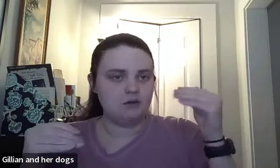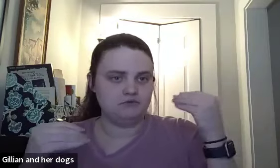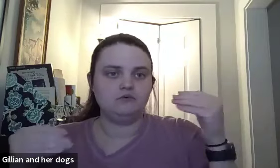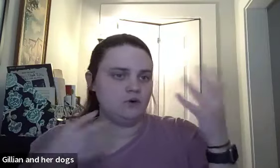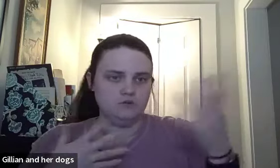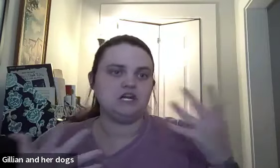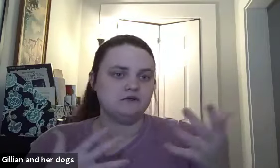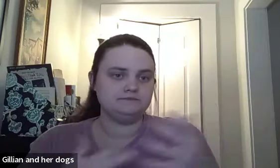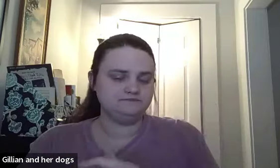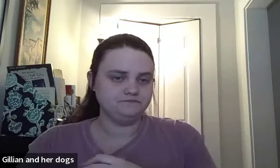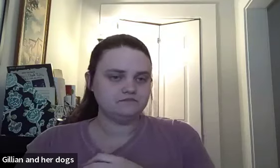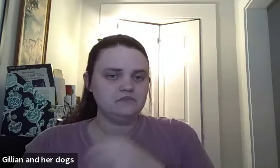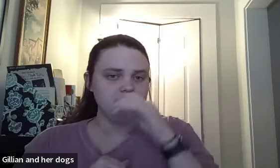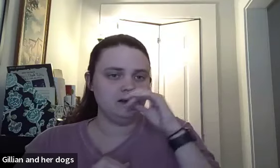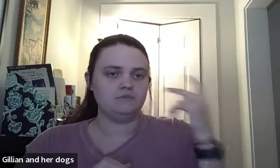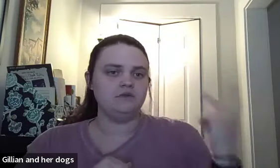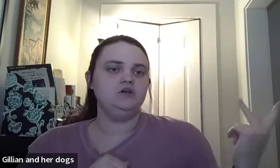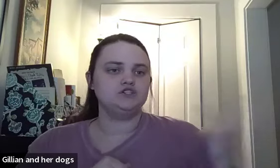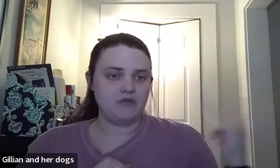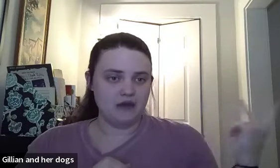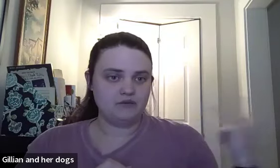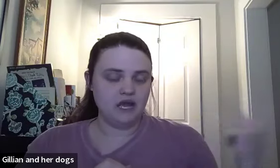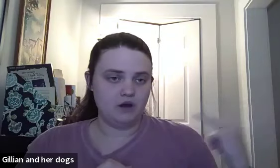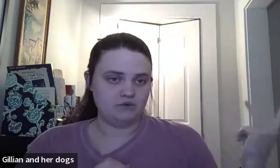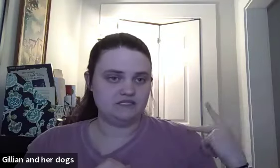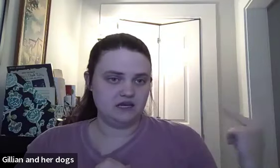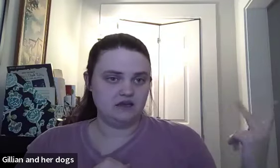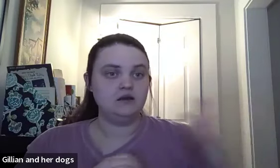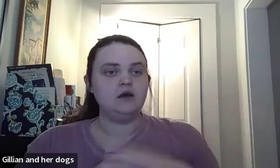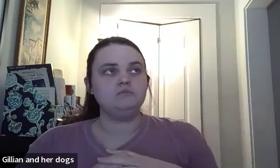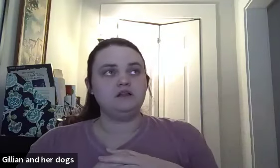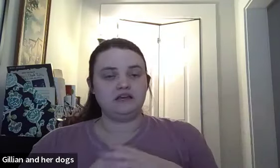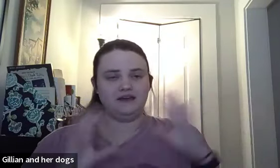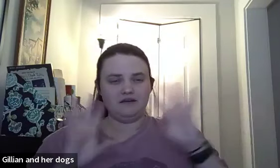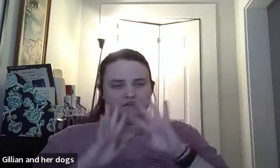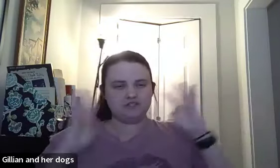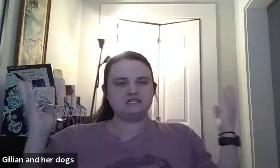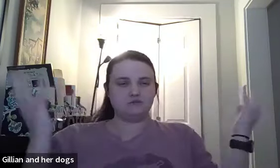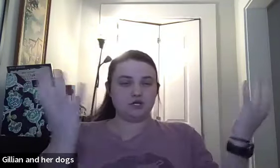shop or whichever. So that would be how I would say it. But again, visualize if we're in